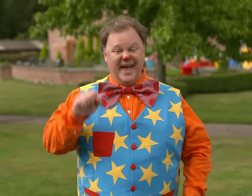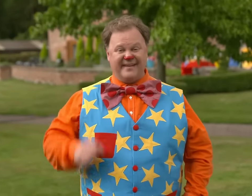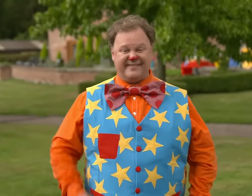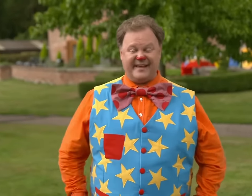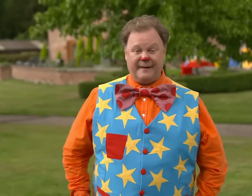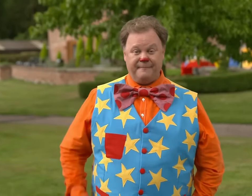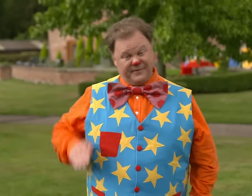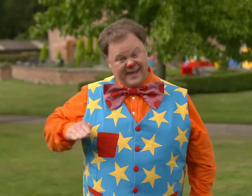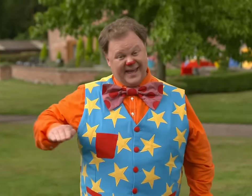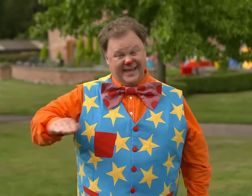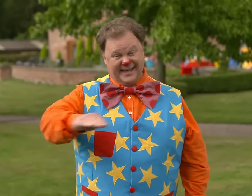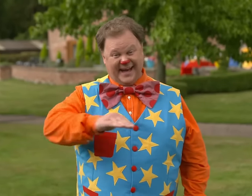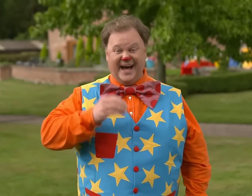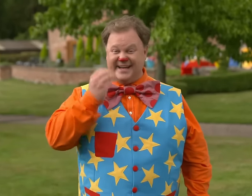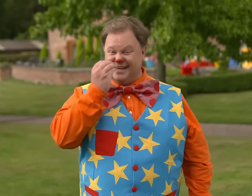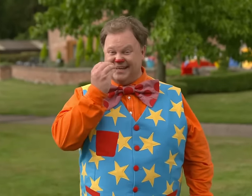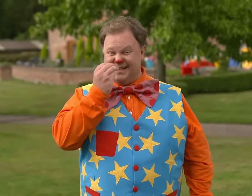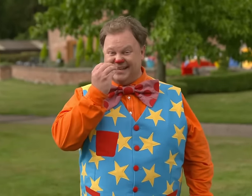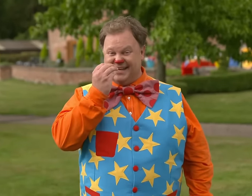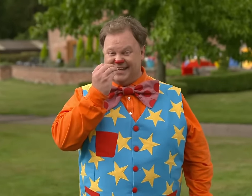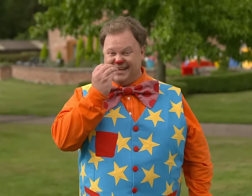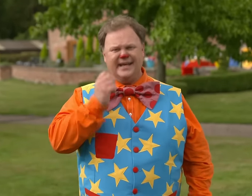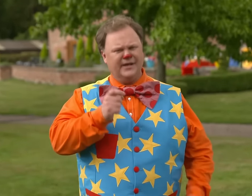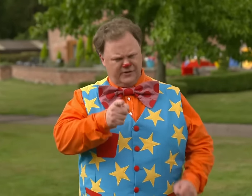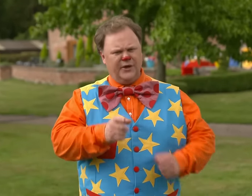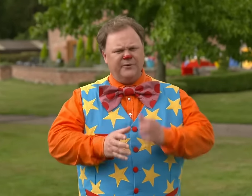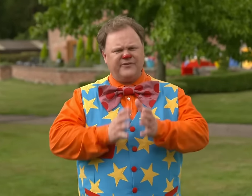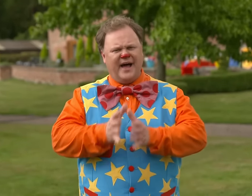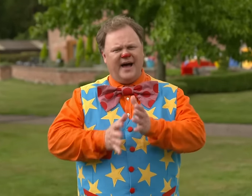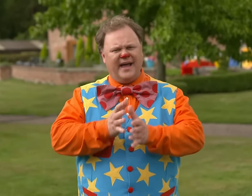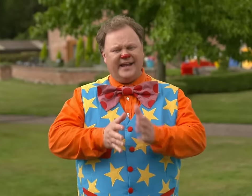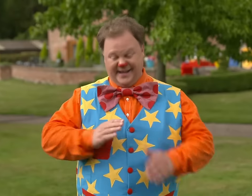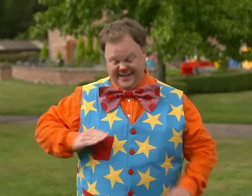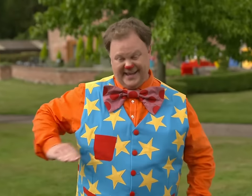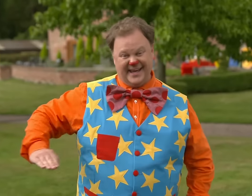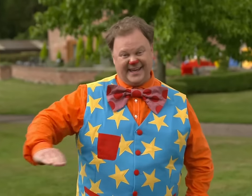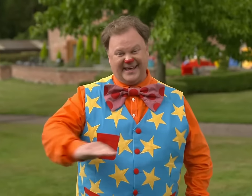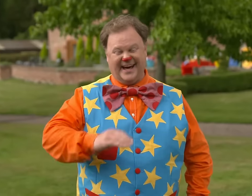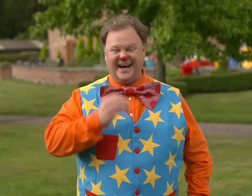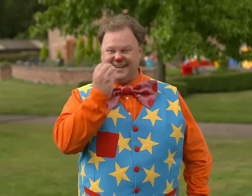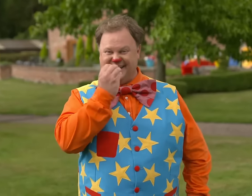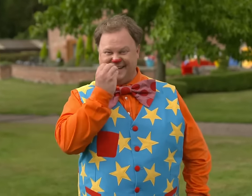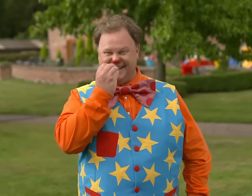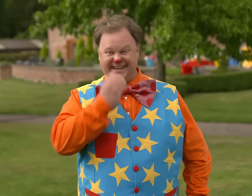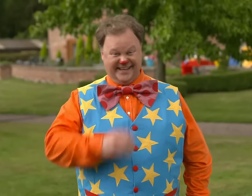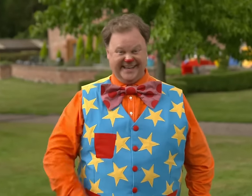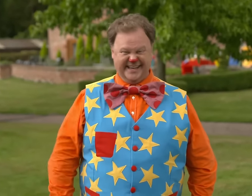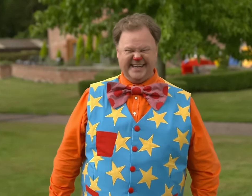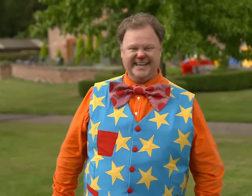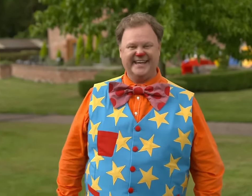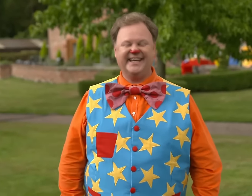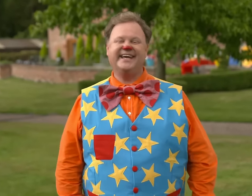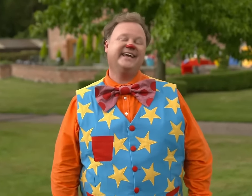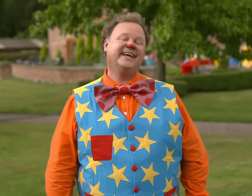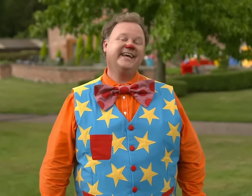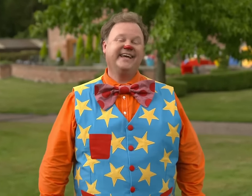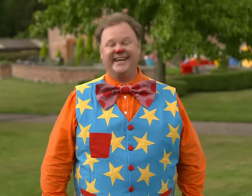yes. Garden. You sign. Garden. Thank you, Mr. Tumble. You're